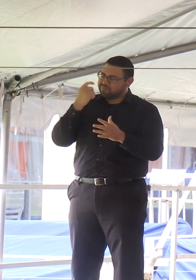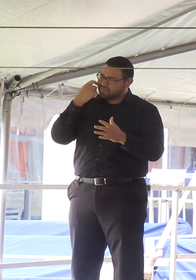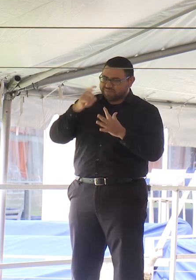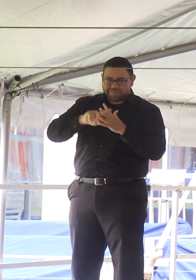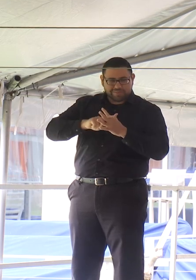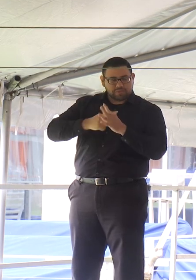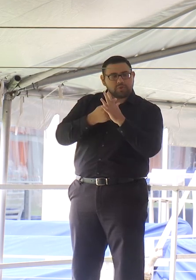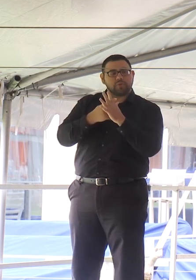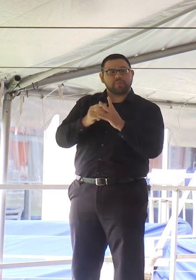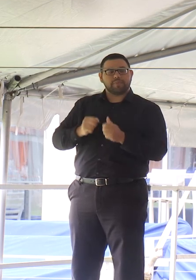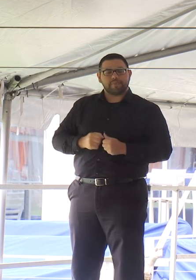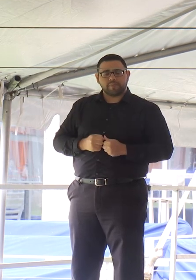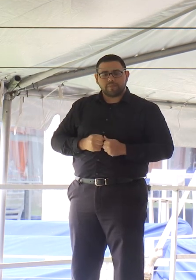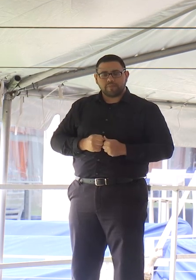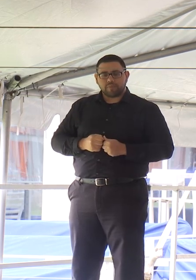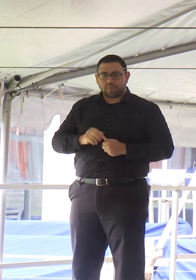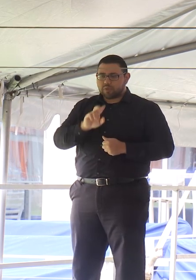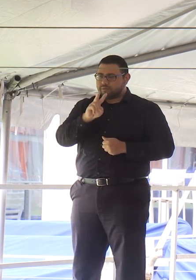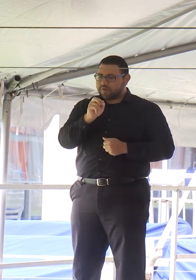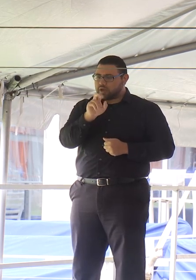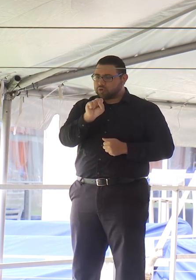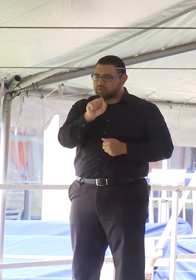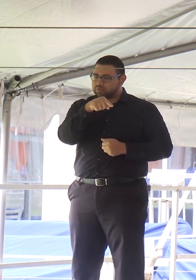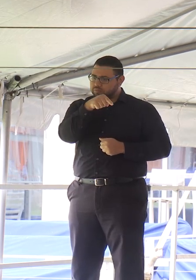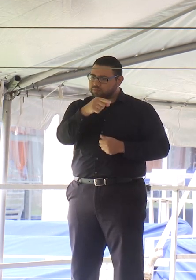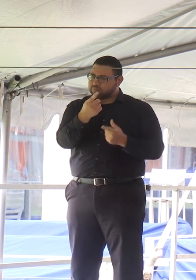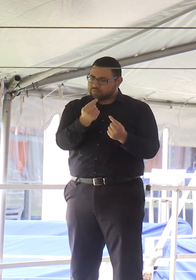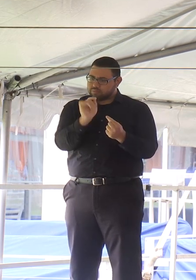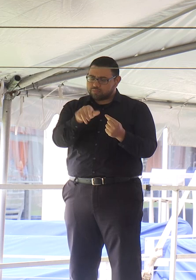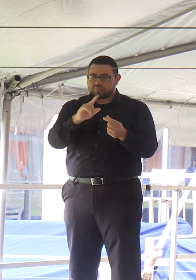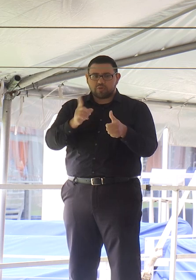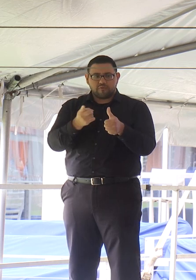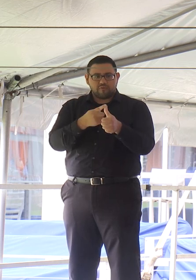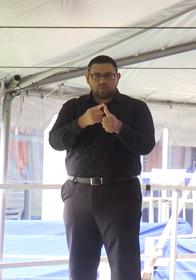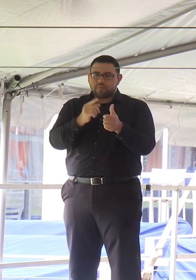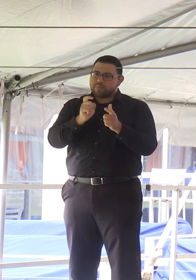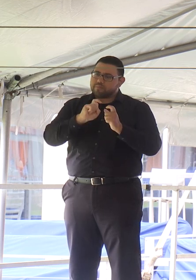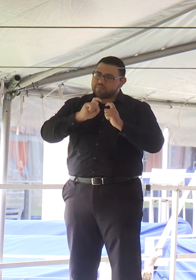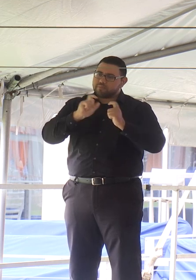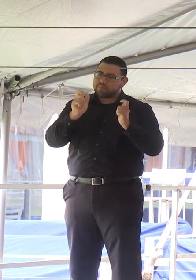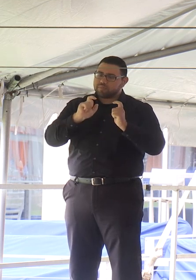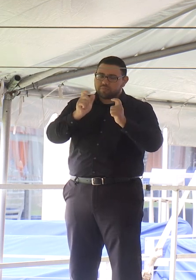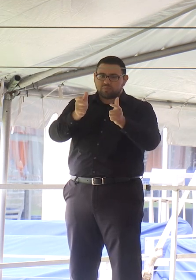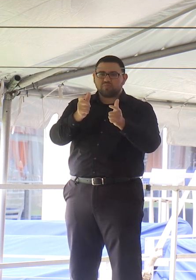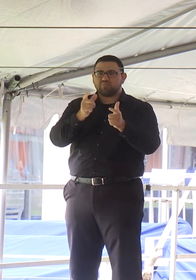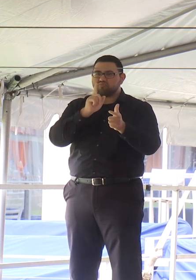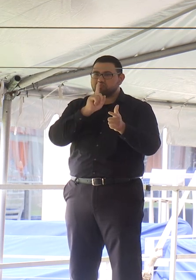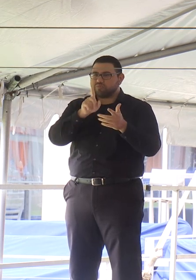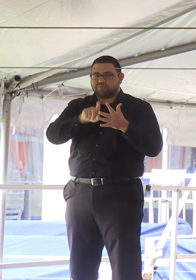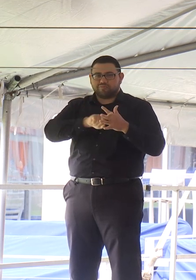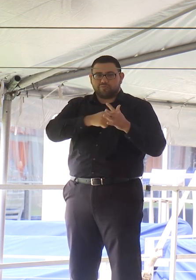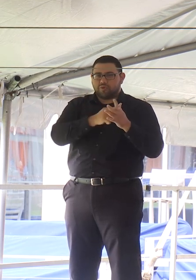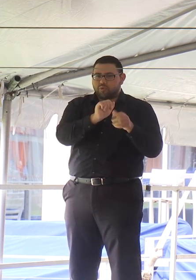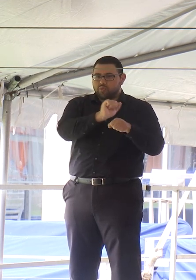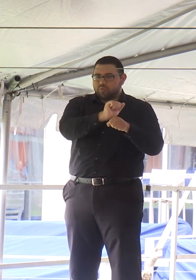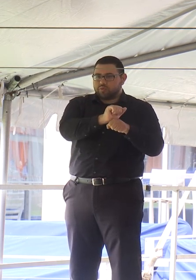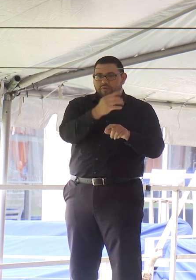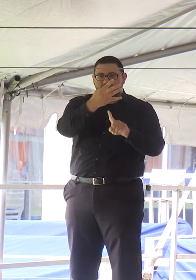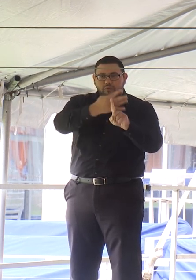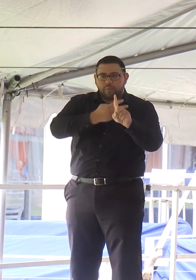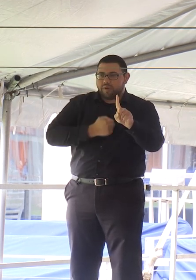just beginning, the Vackars did. They made their first big gift when we'd only been in operation